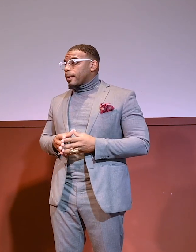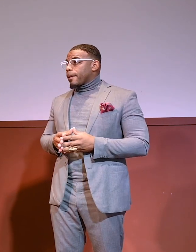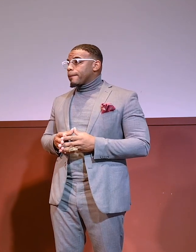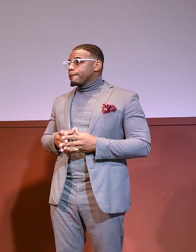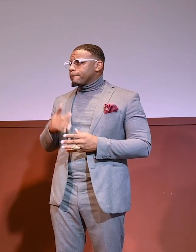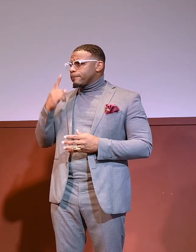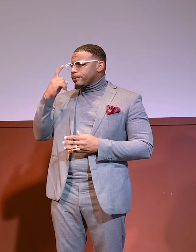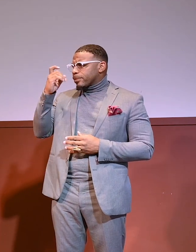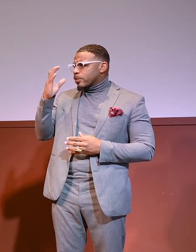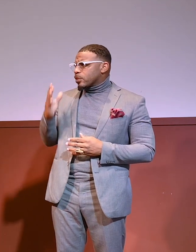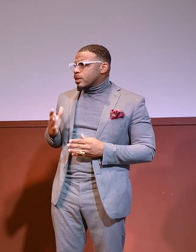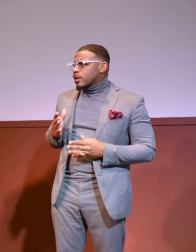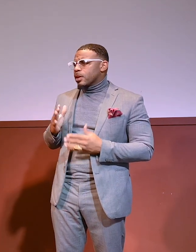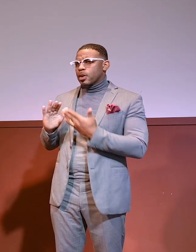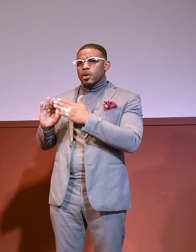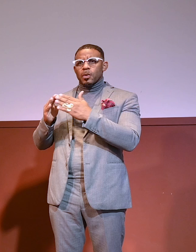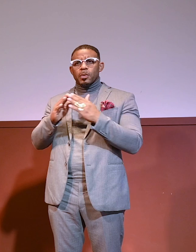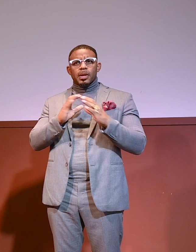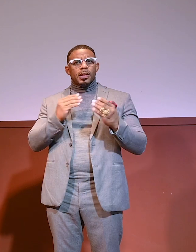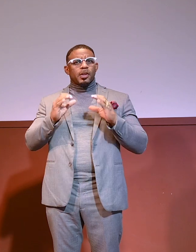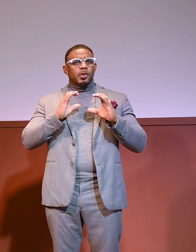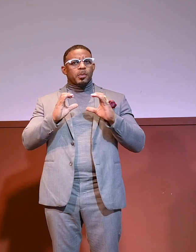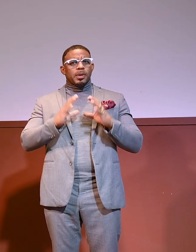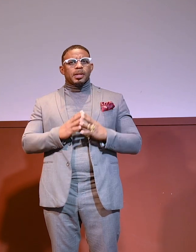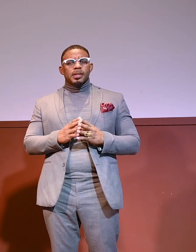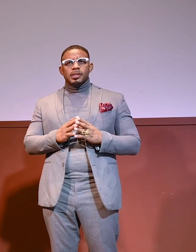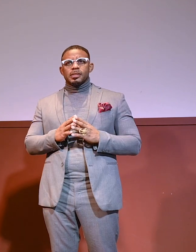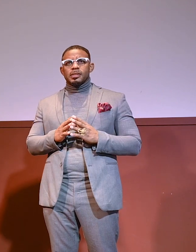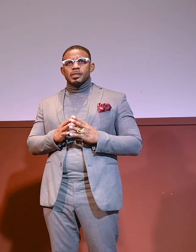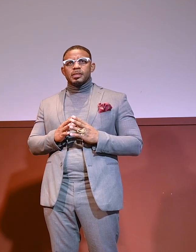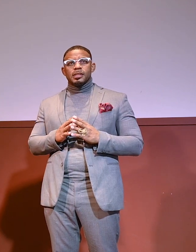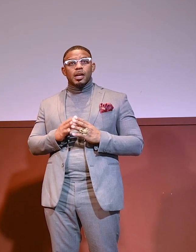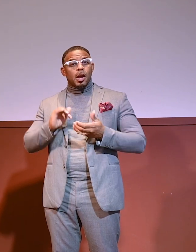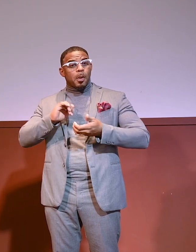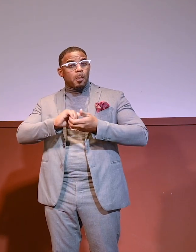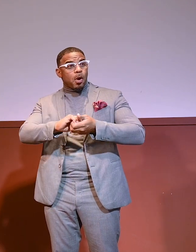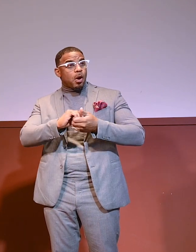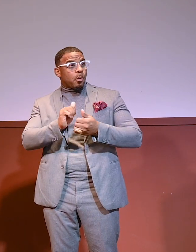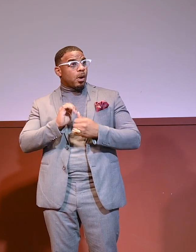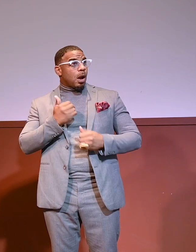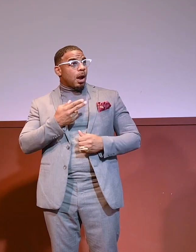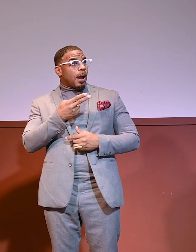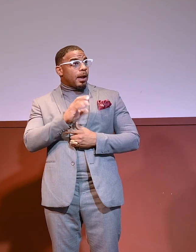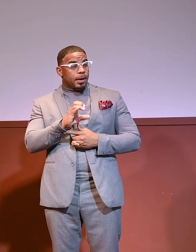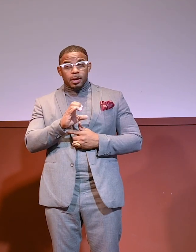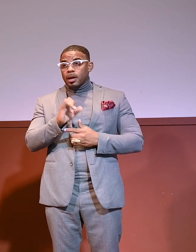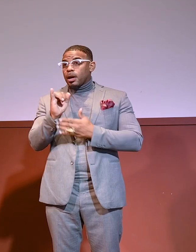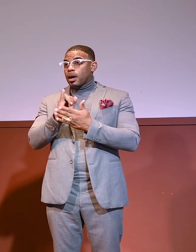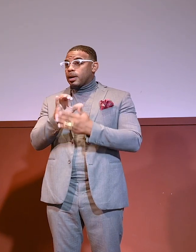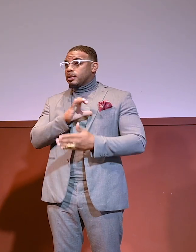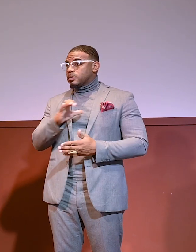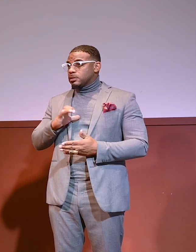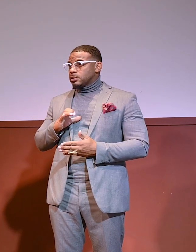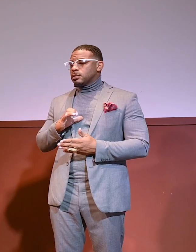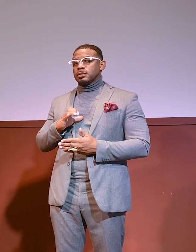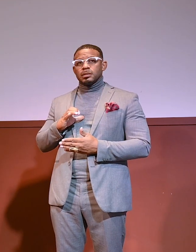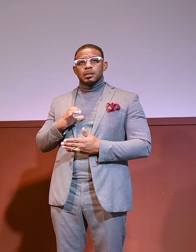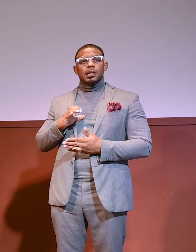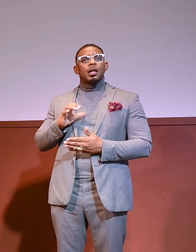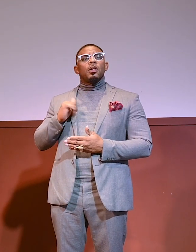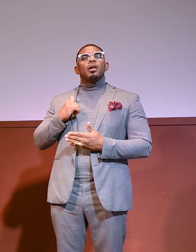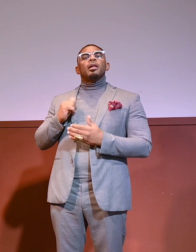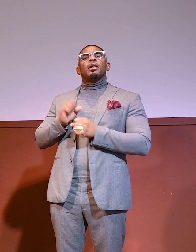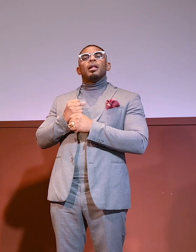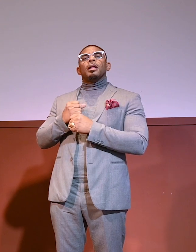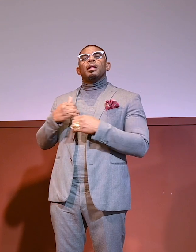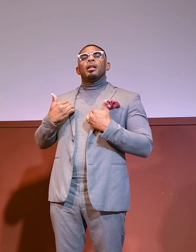of dreamers, of communicators. In partnership with our Howard County Arts Council and HoCoPoLitSo, we